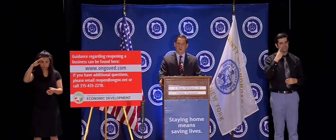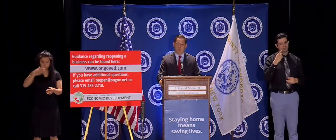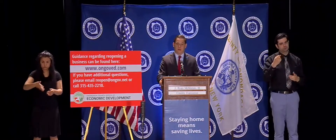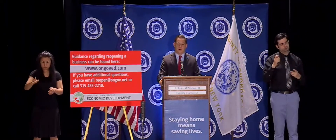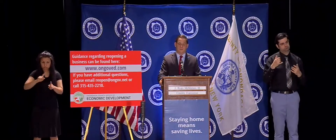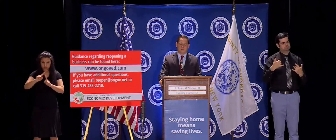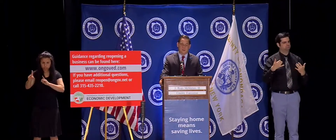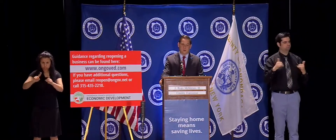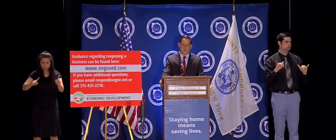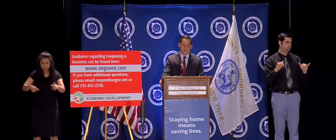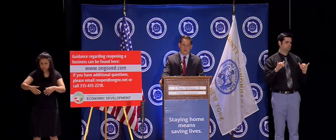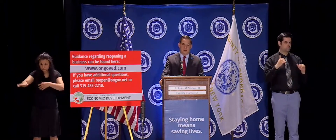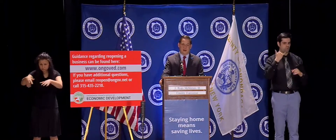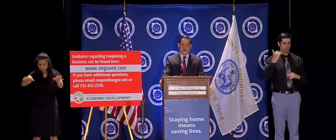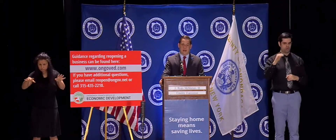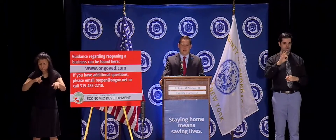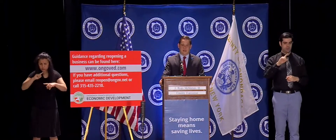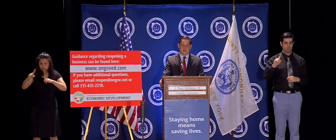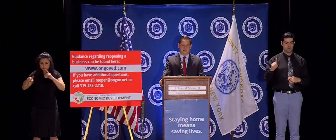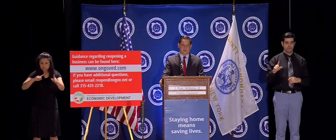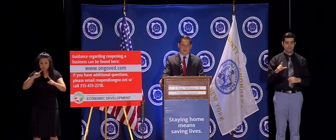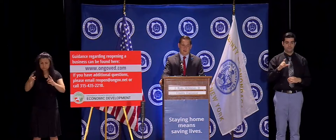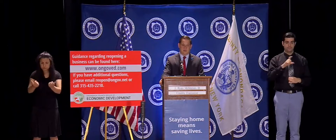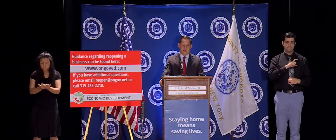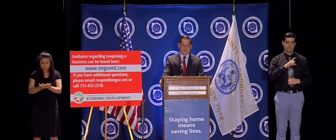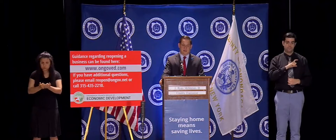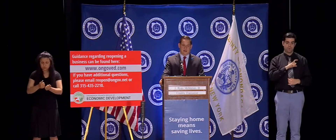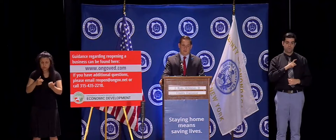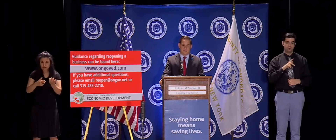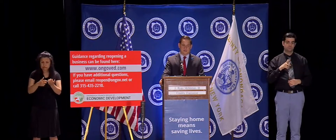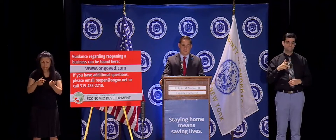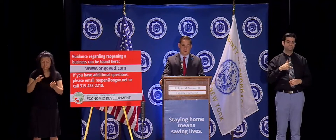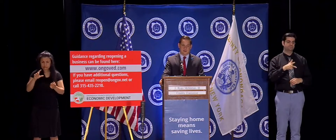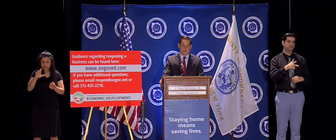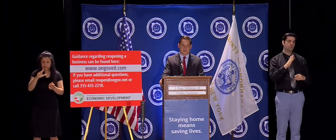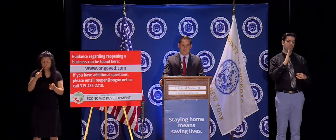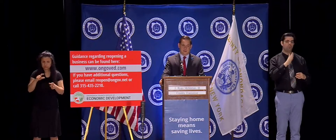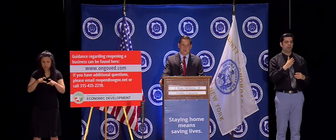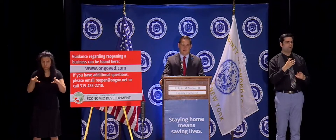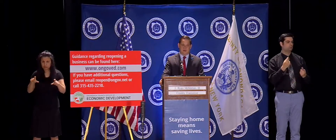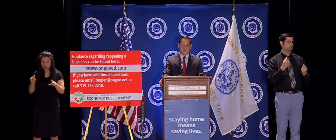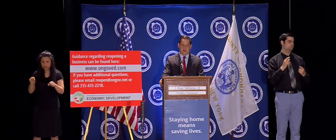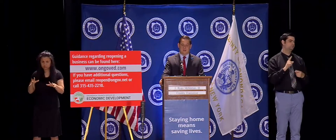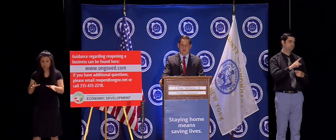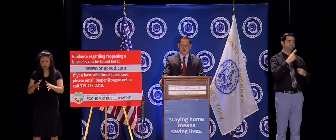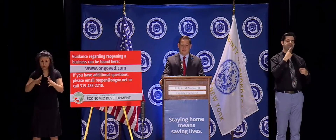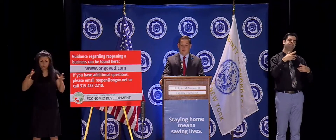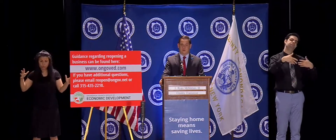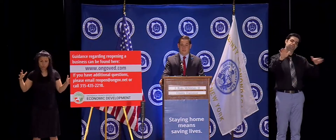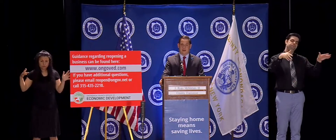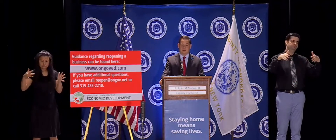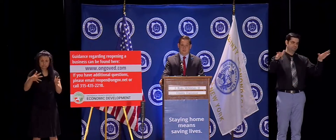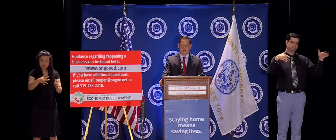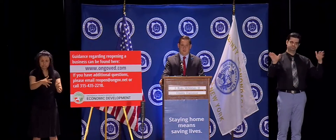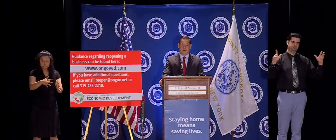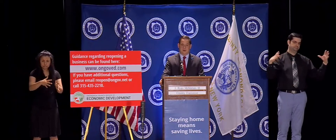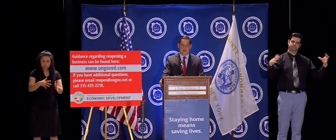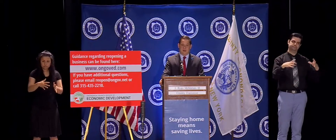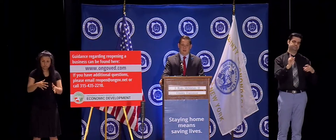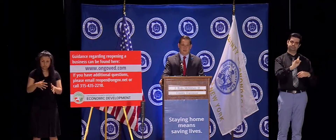to break it up. So I think it is. The mass gatherings and mass right now is anything over 10.